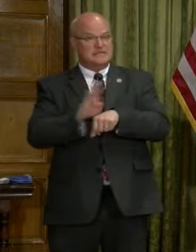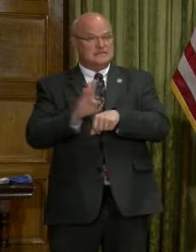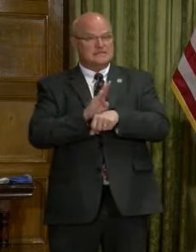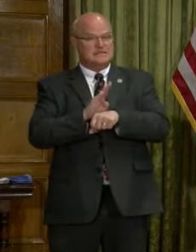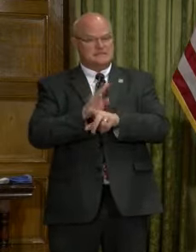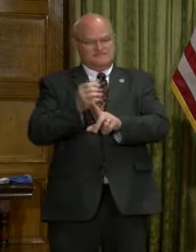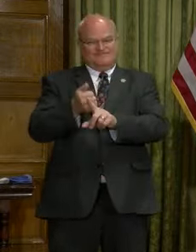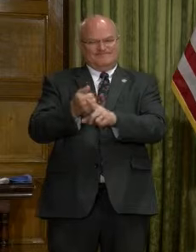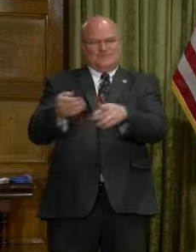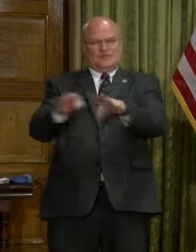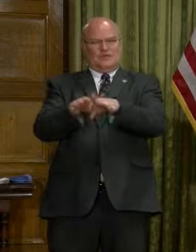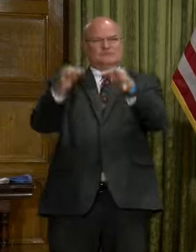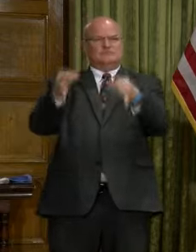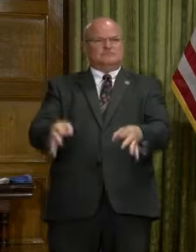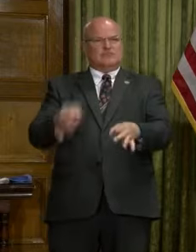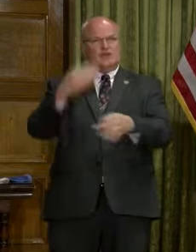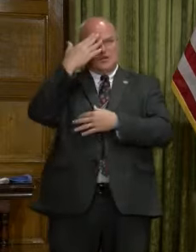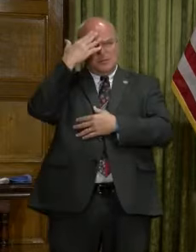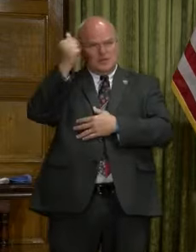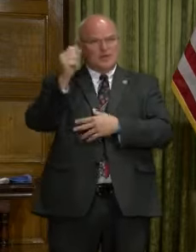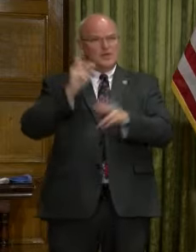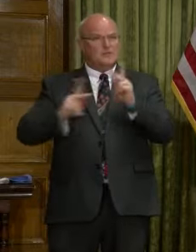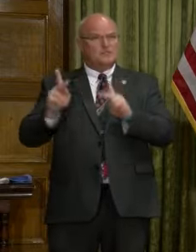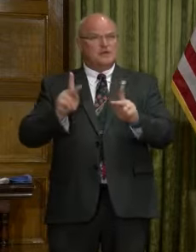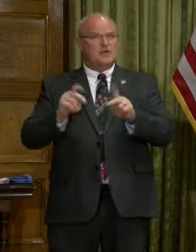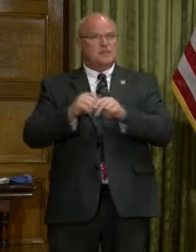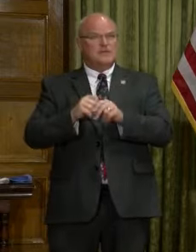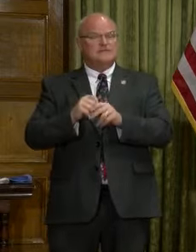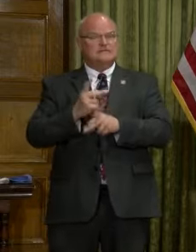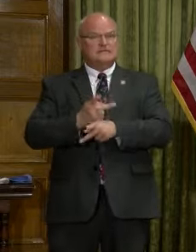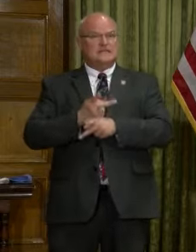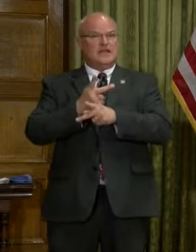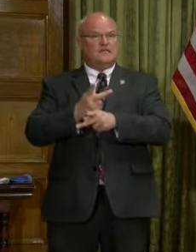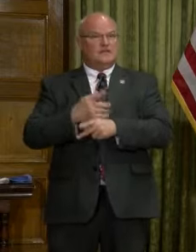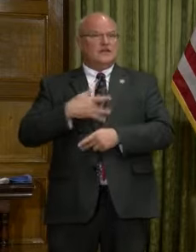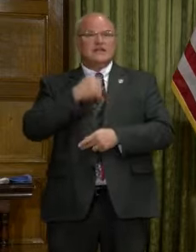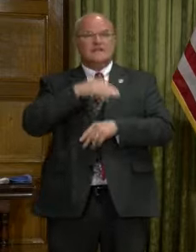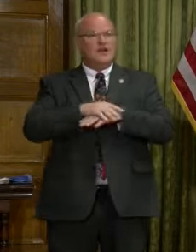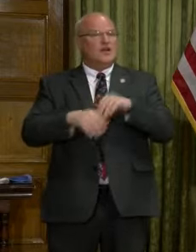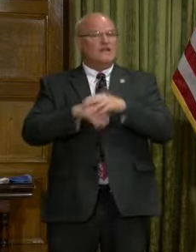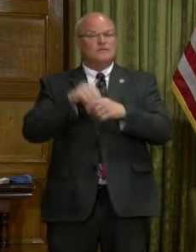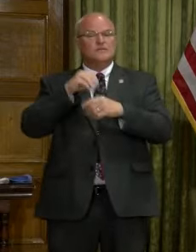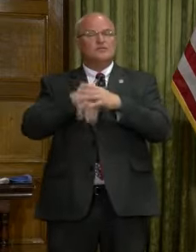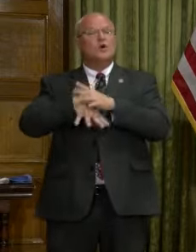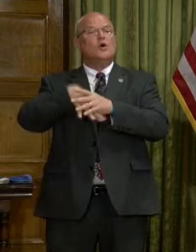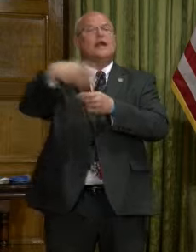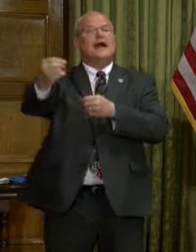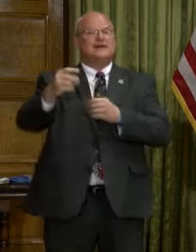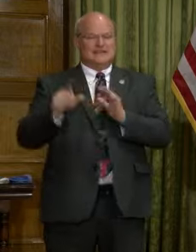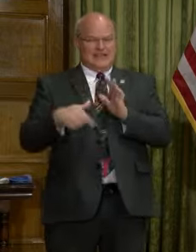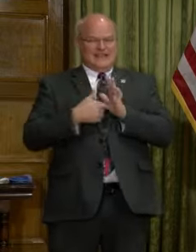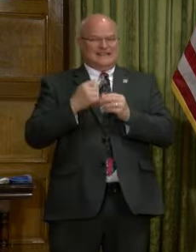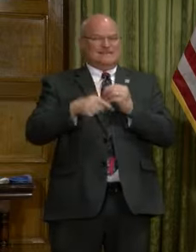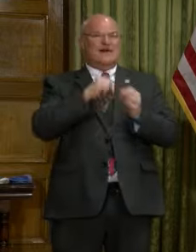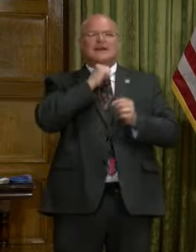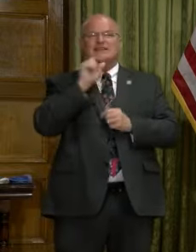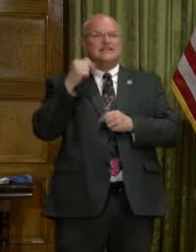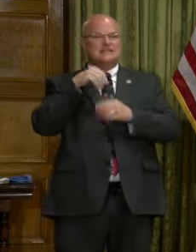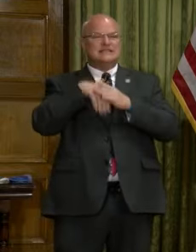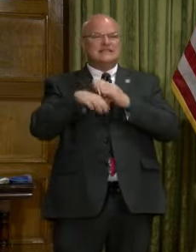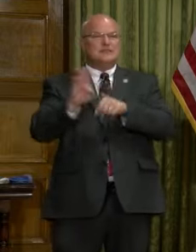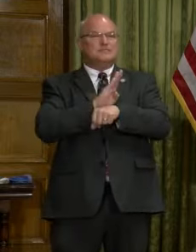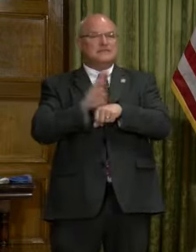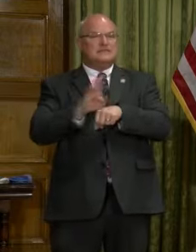they closed themselves because people were being cautious and didn't feel comfortable going out. This is about not just